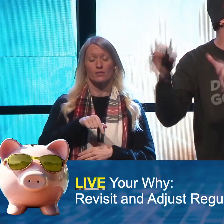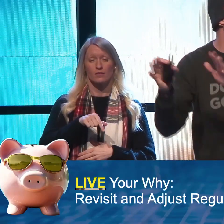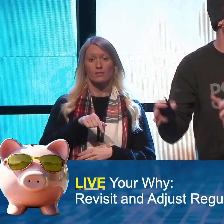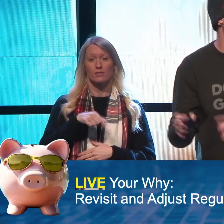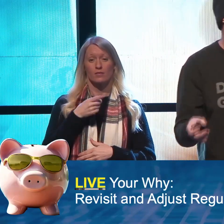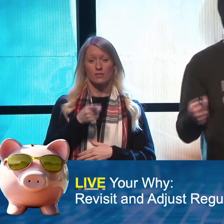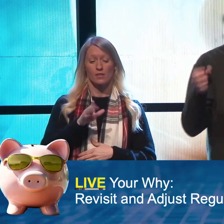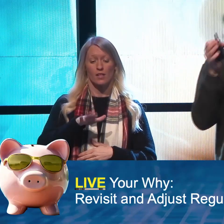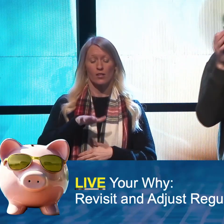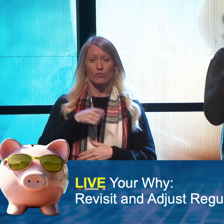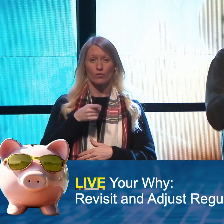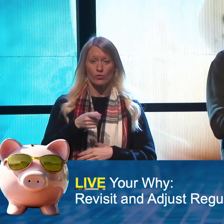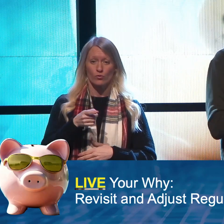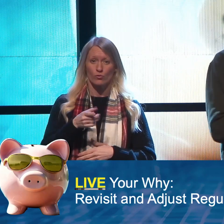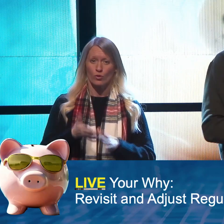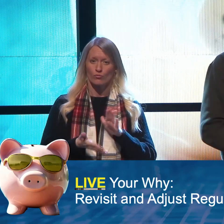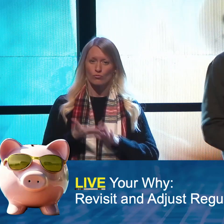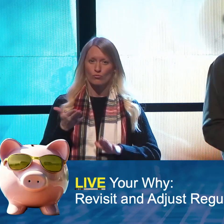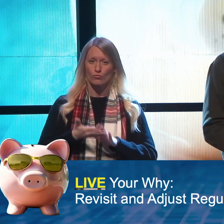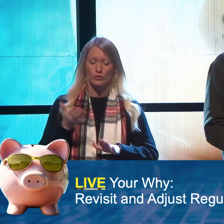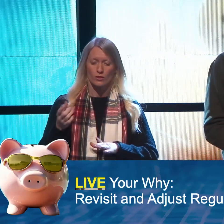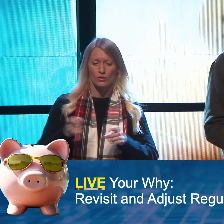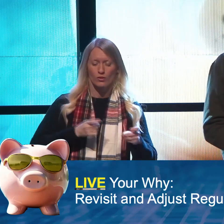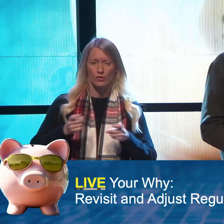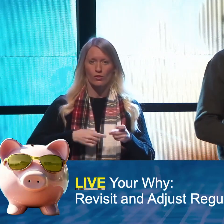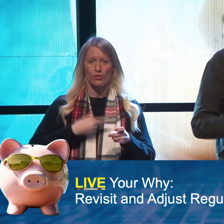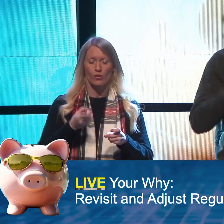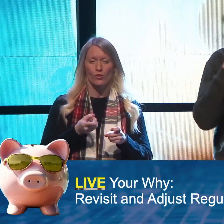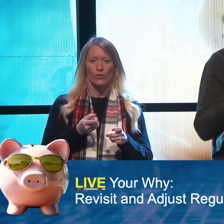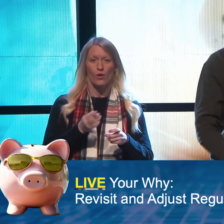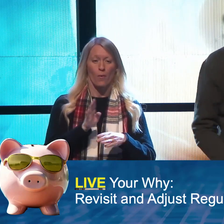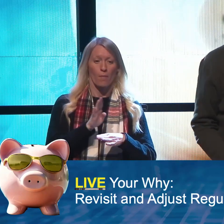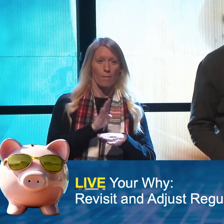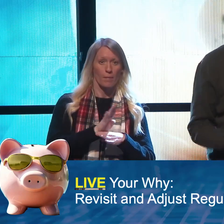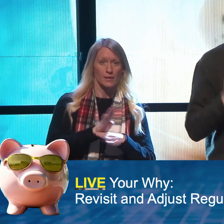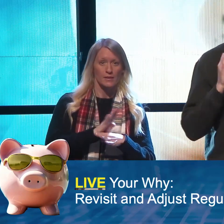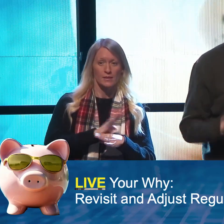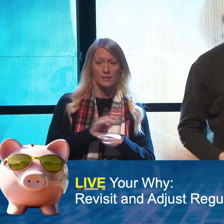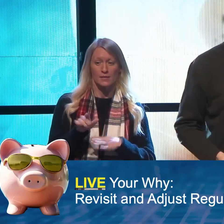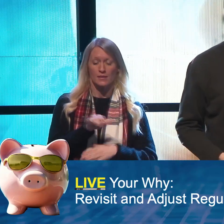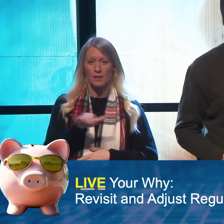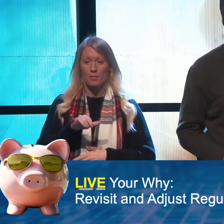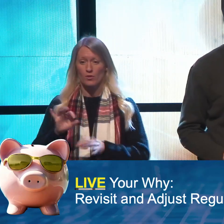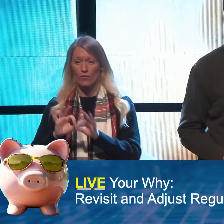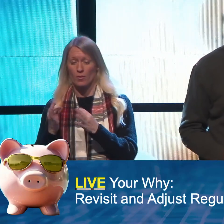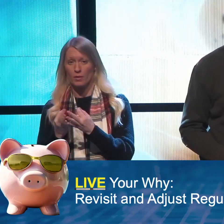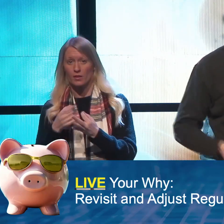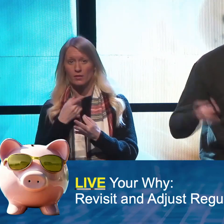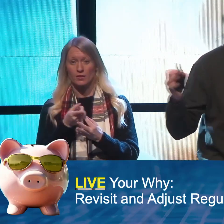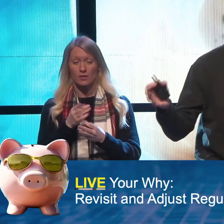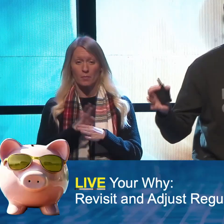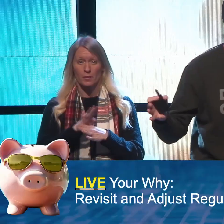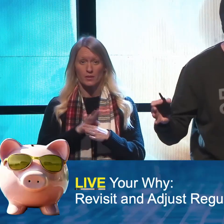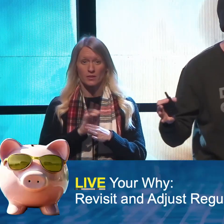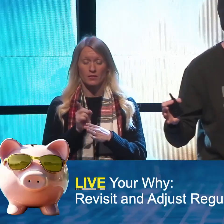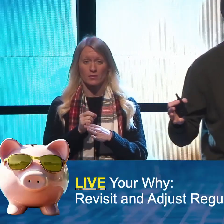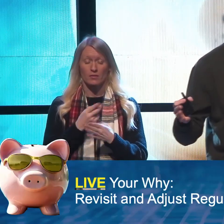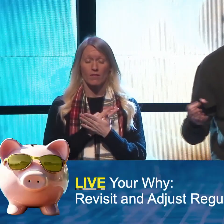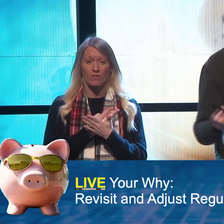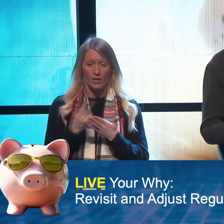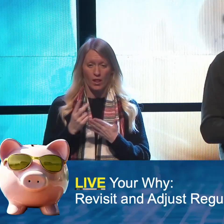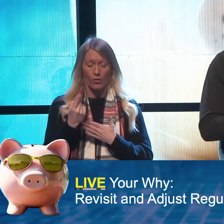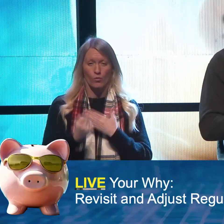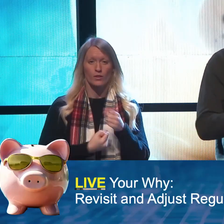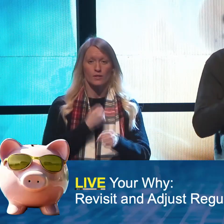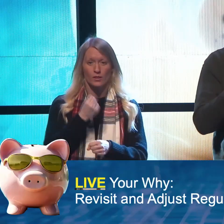ran your business like you run our family, you'd be out of business in a year. Like you think about your family, right?